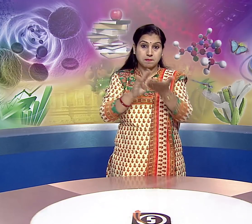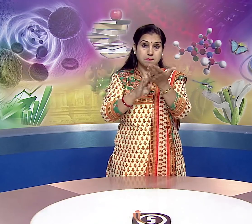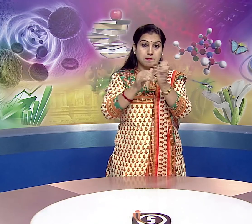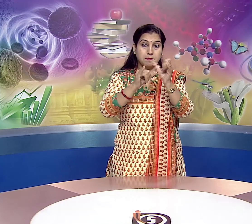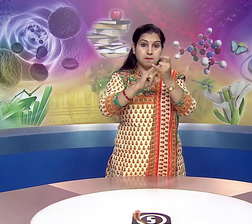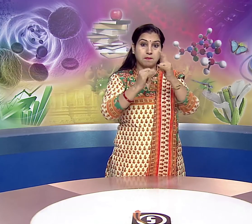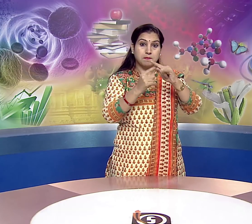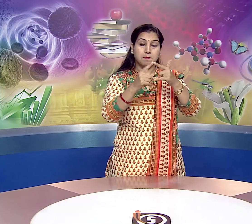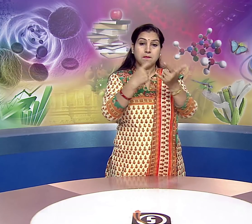pushed his way